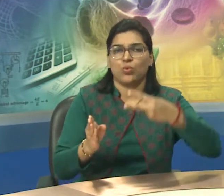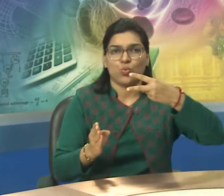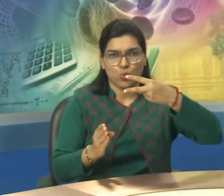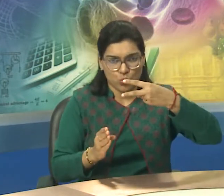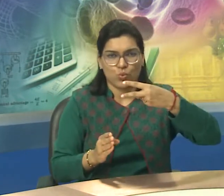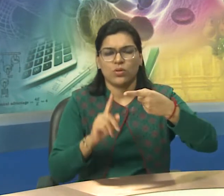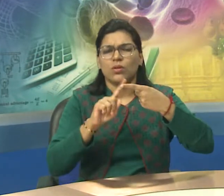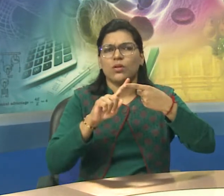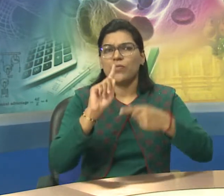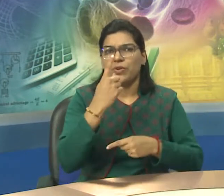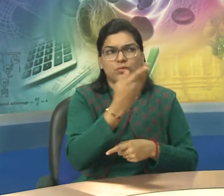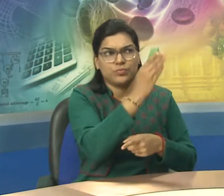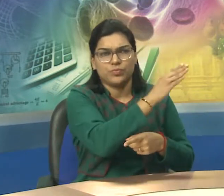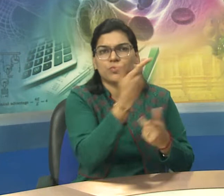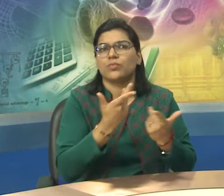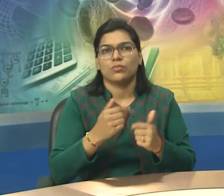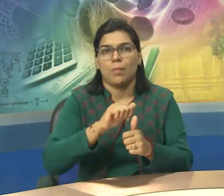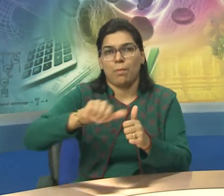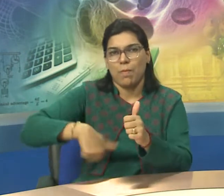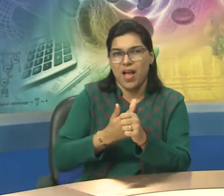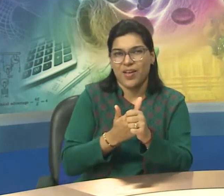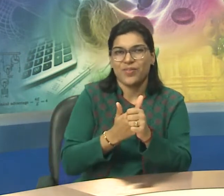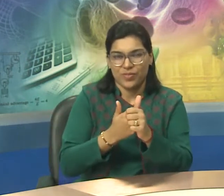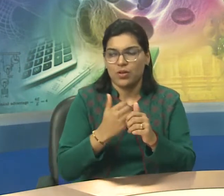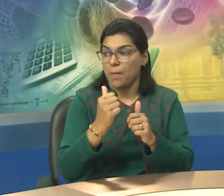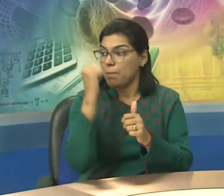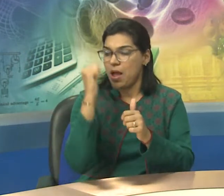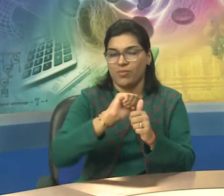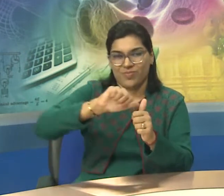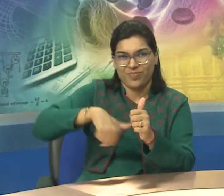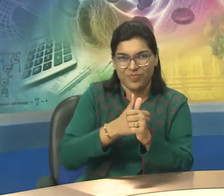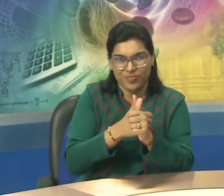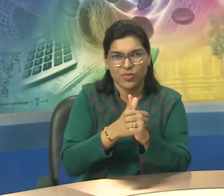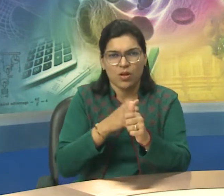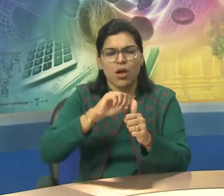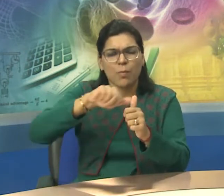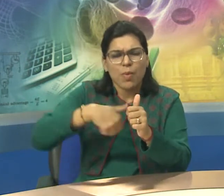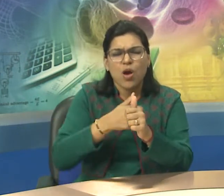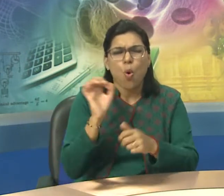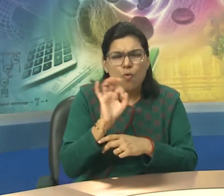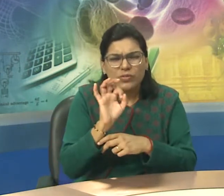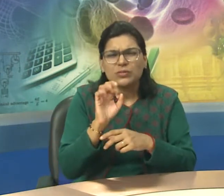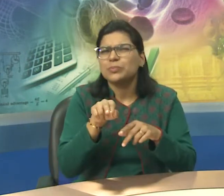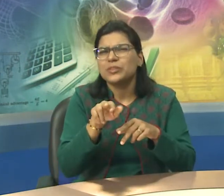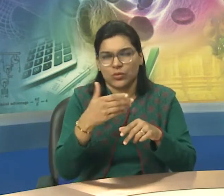BPO can be divided as back office